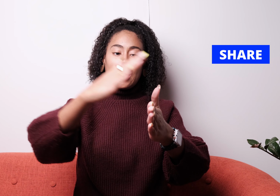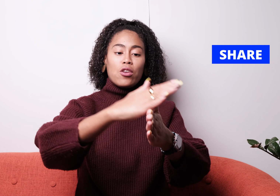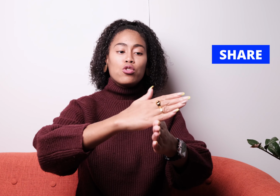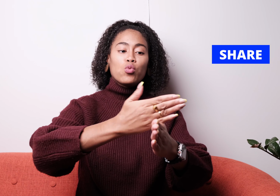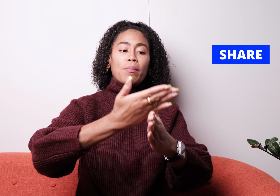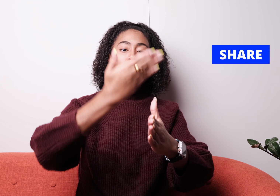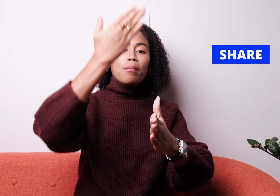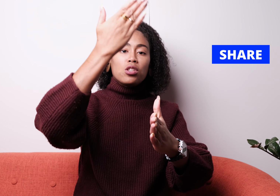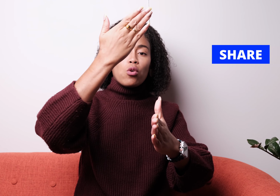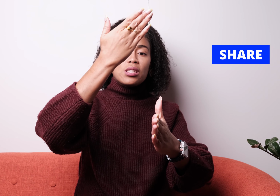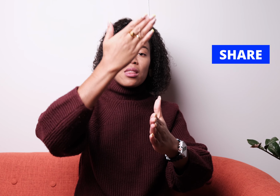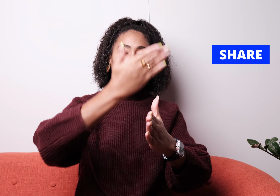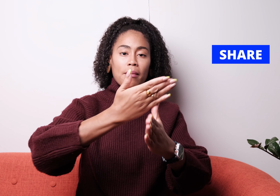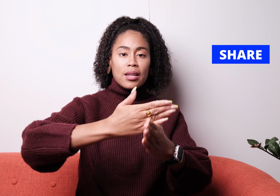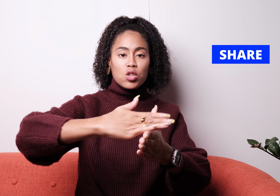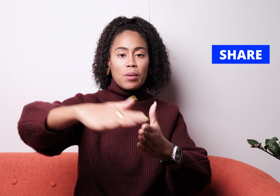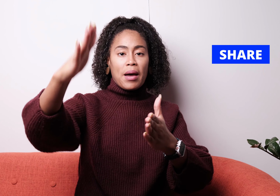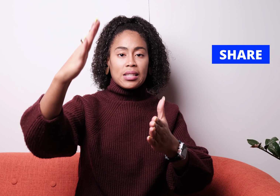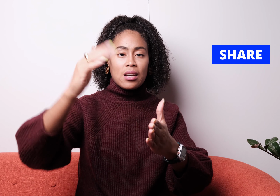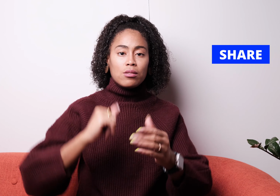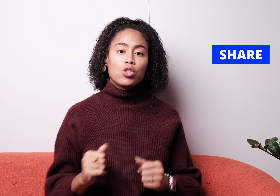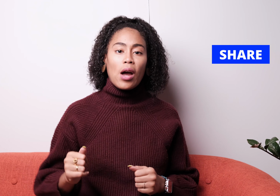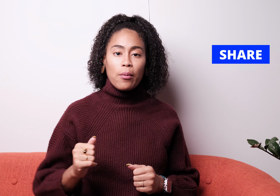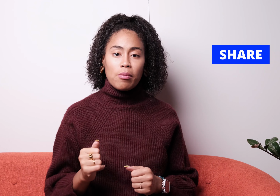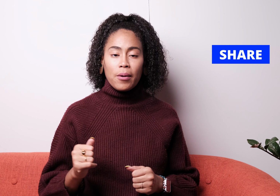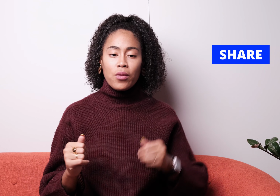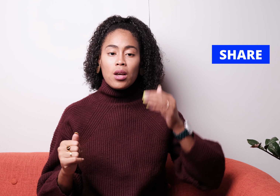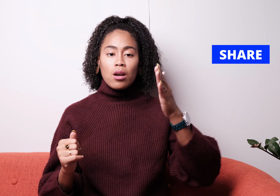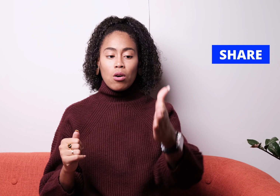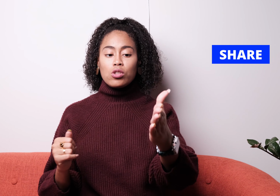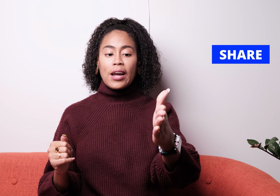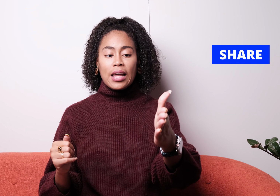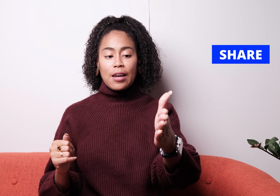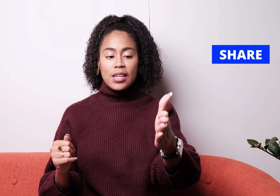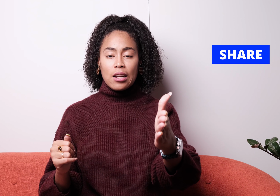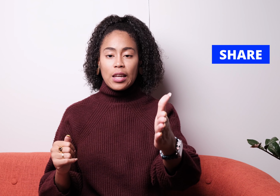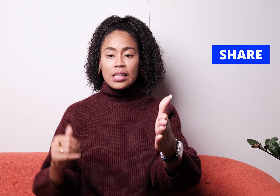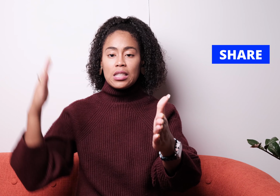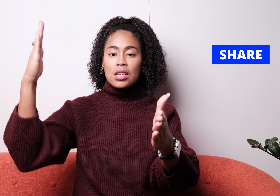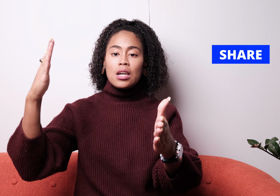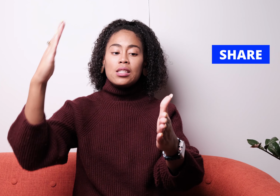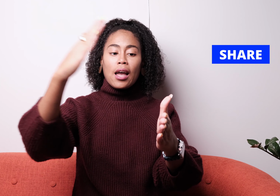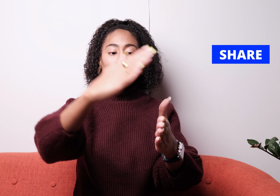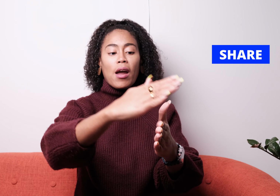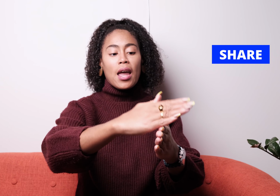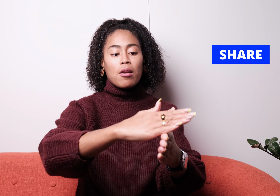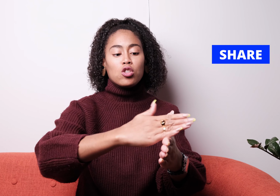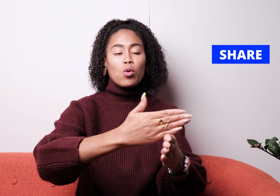you sweep up towards the thumb and sweep back down. Try it with me. Hold our left hand out like this. Take our right hand and sweep it